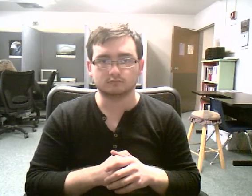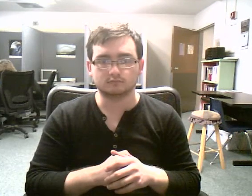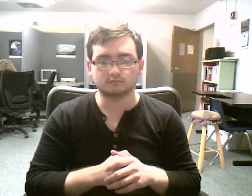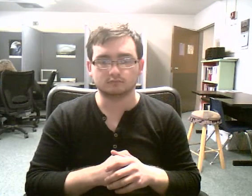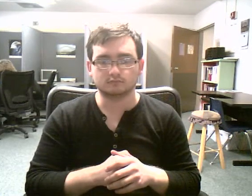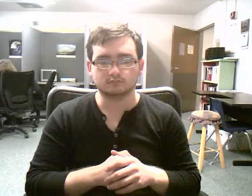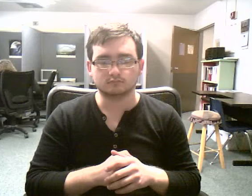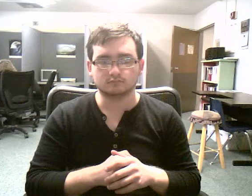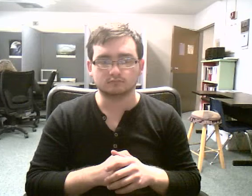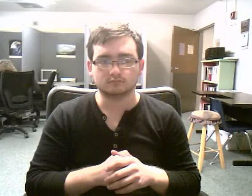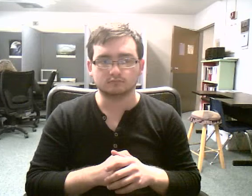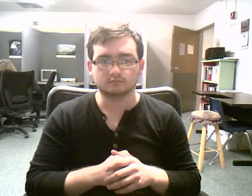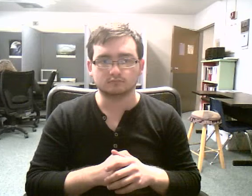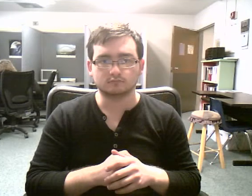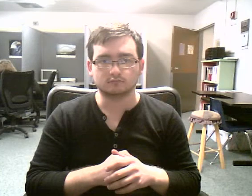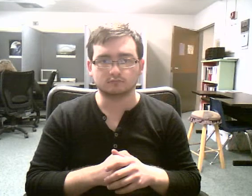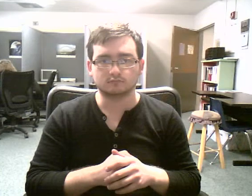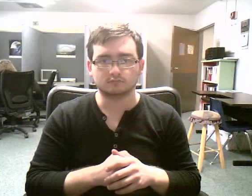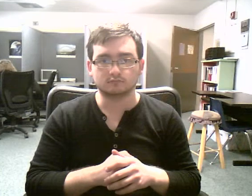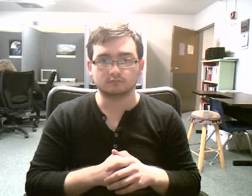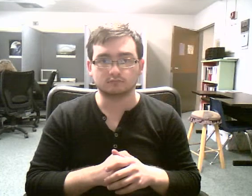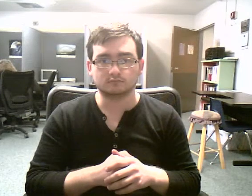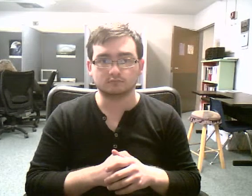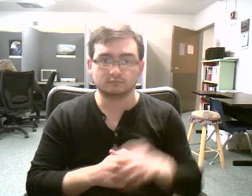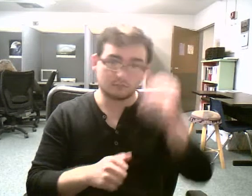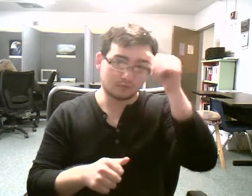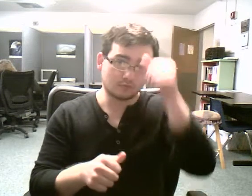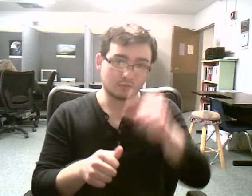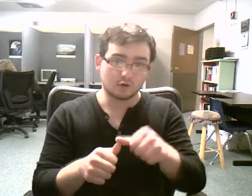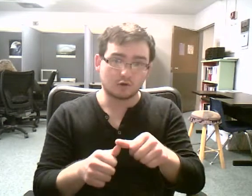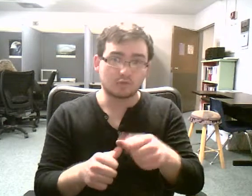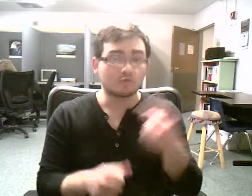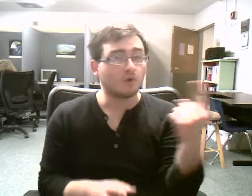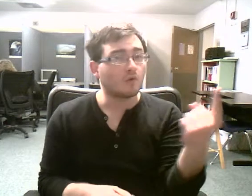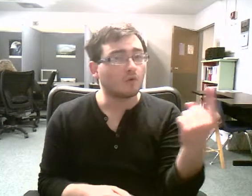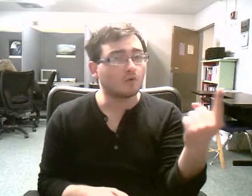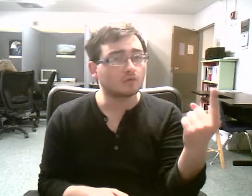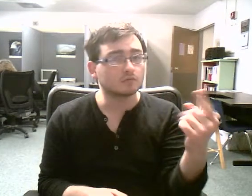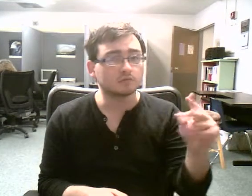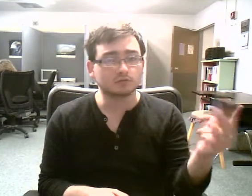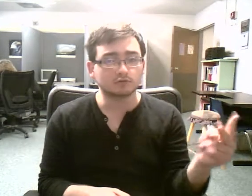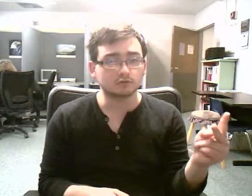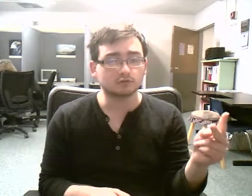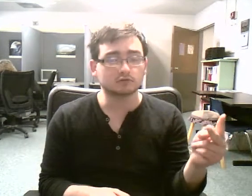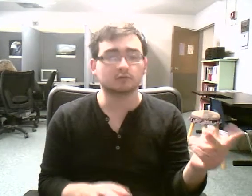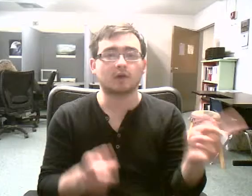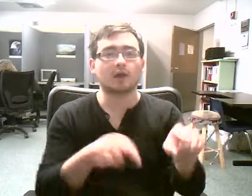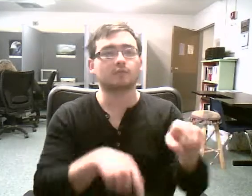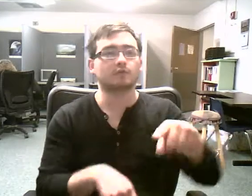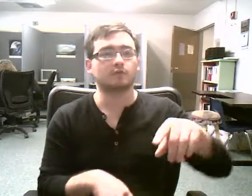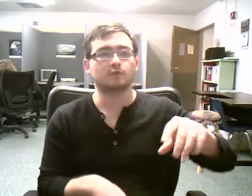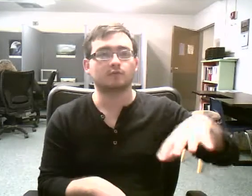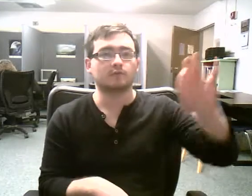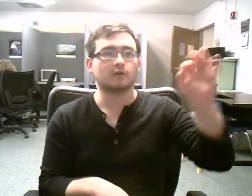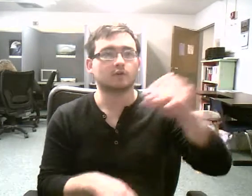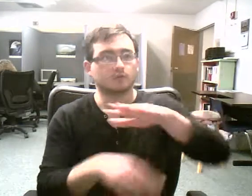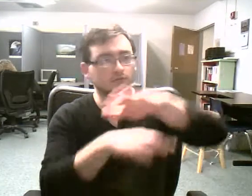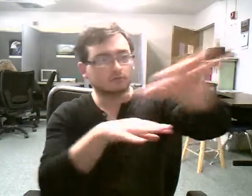fluorine gas is F2. Remember that they are only diatomic in the uncombined or free state. They are not diatomic